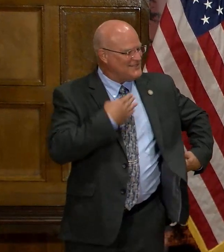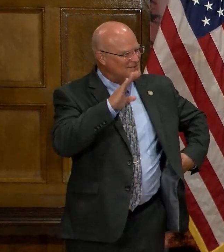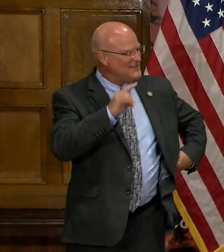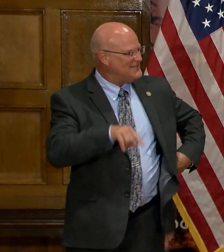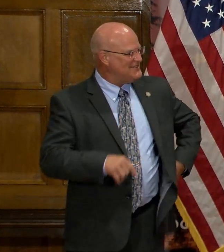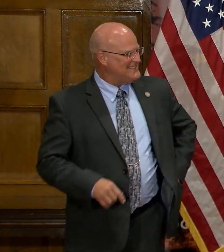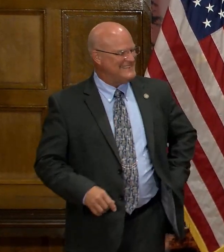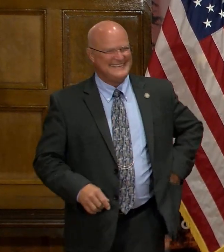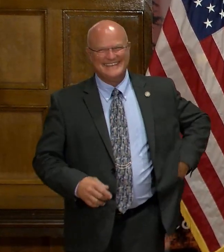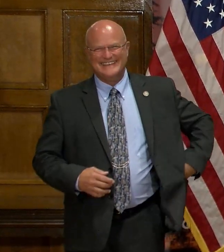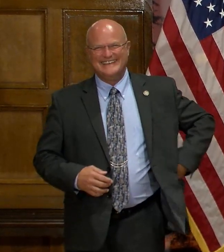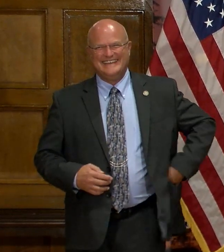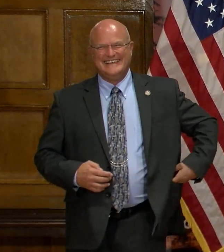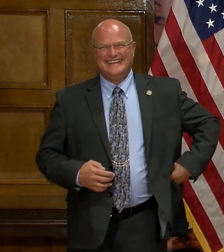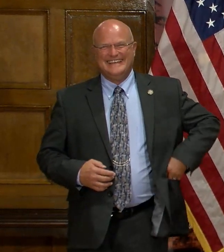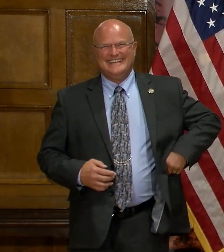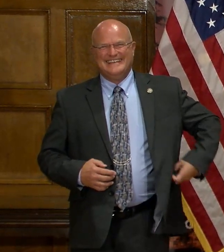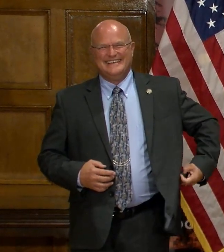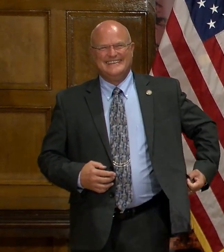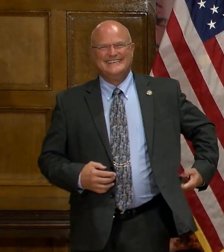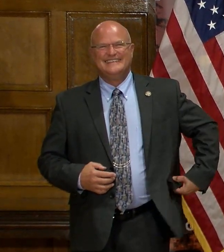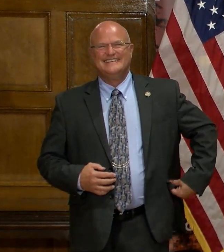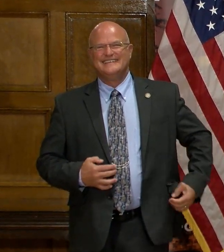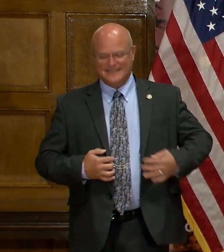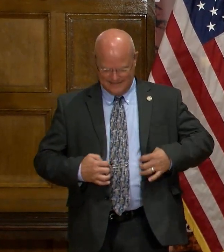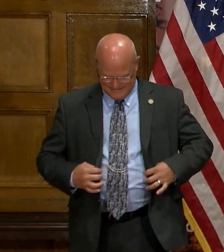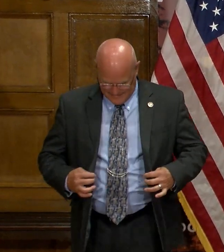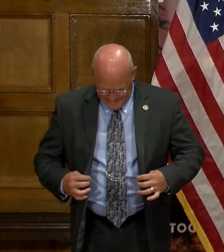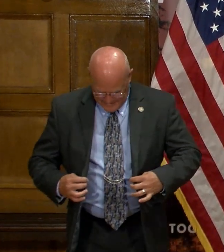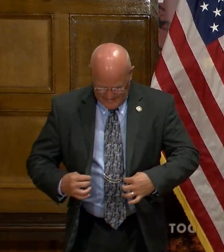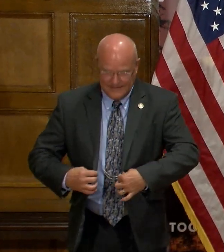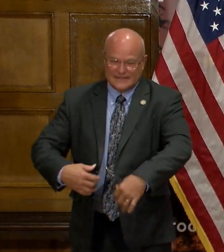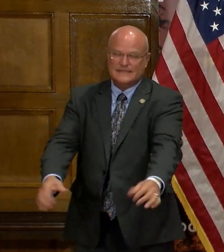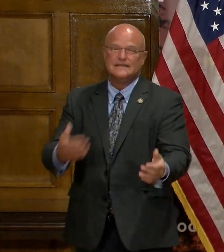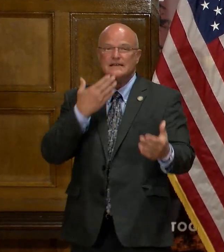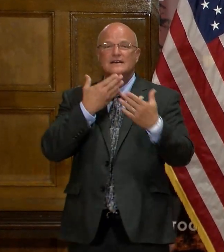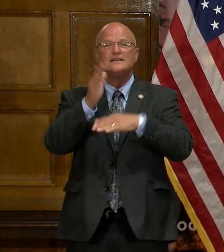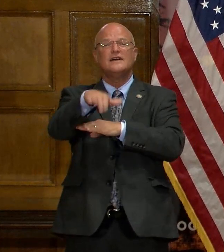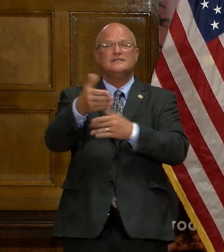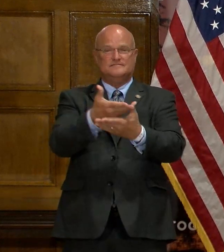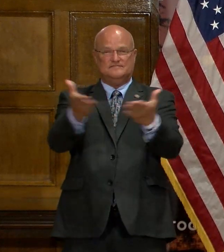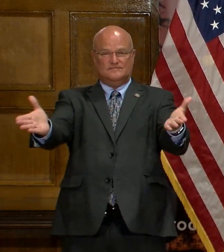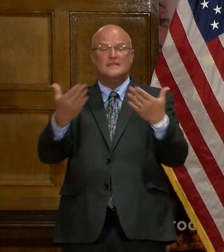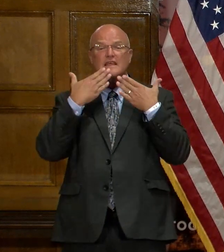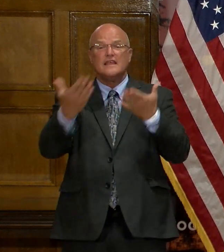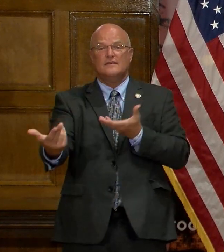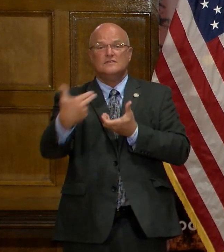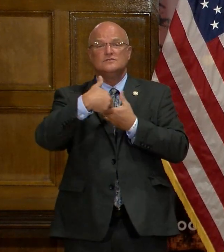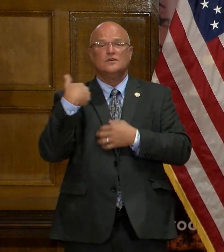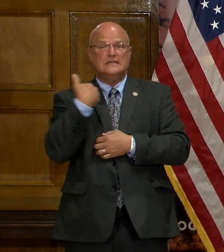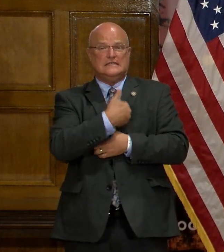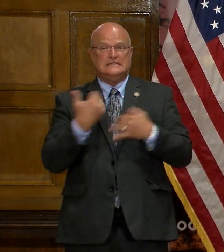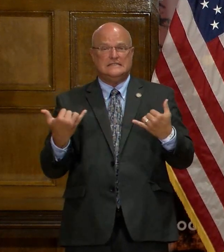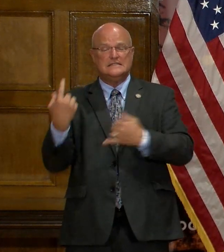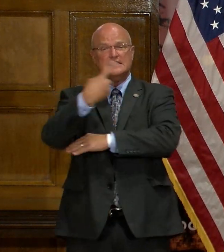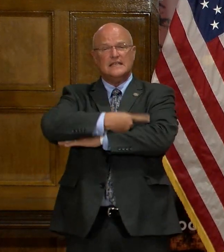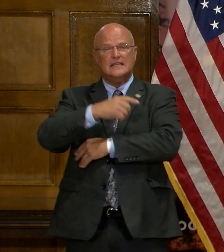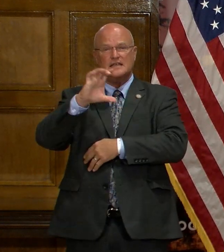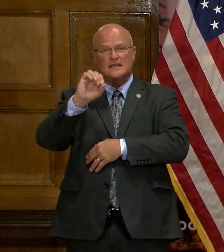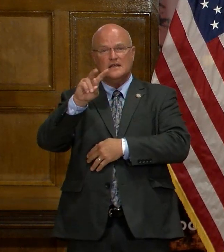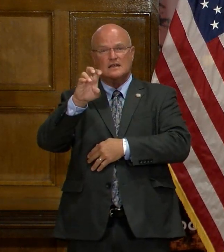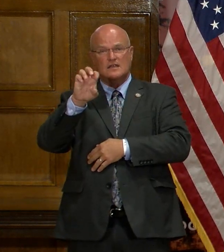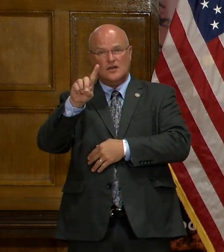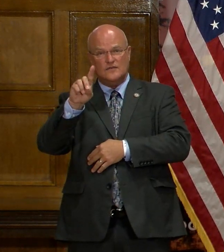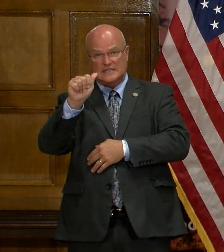Hello, Eddie. Good afternoon, Governor. Good afternoon. Good afternoon to everyone. Thank you for joining me for today's